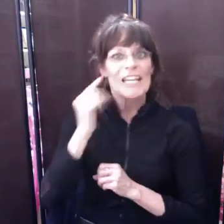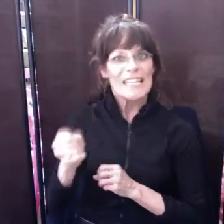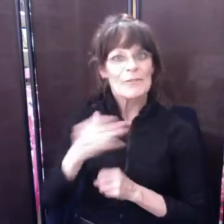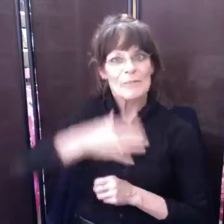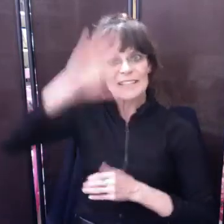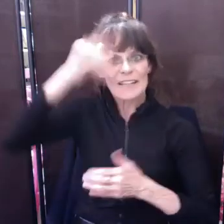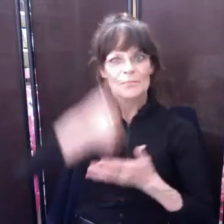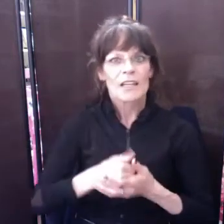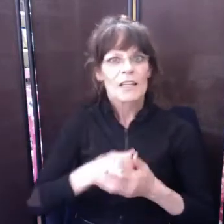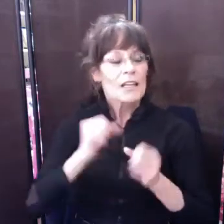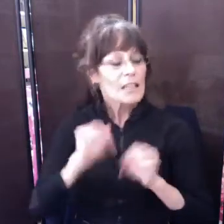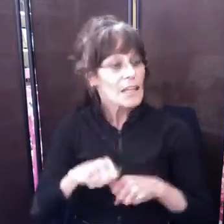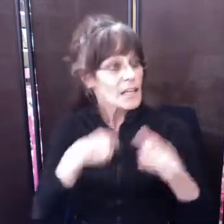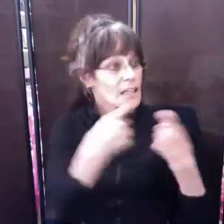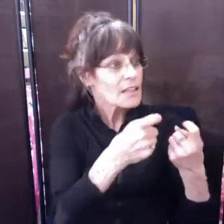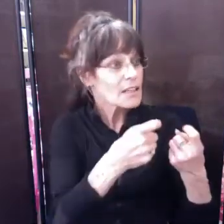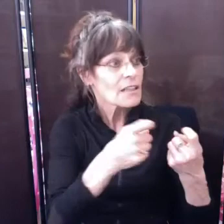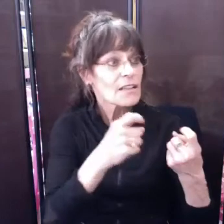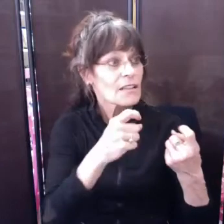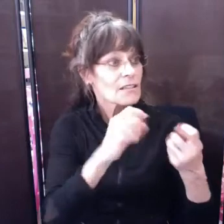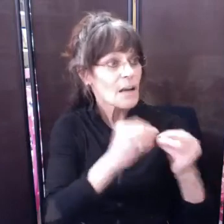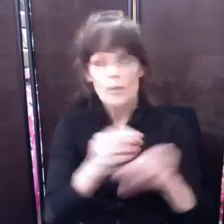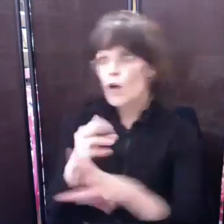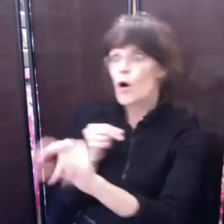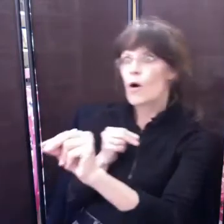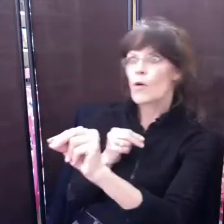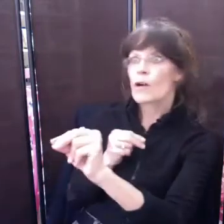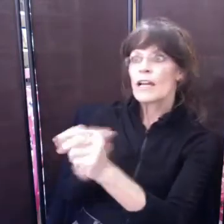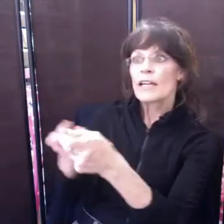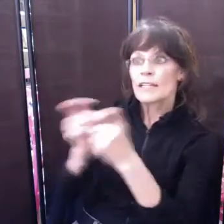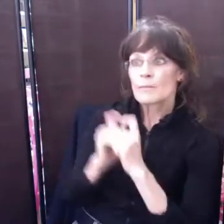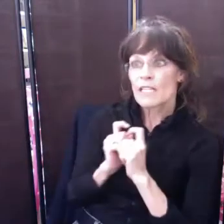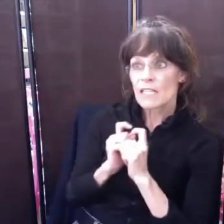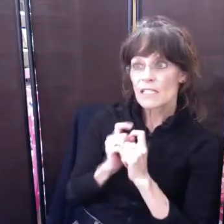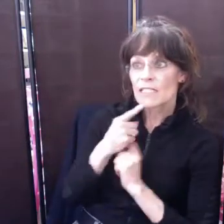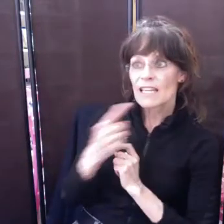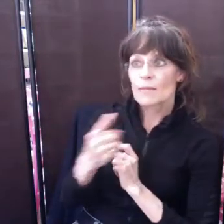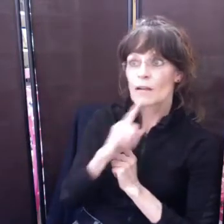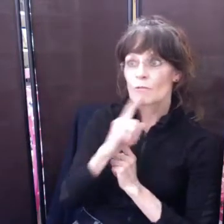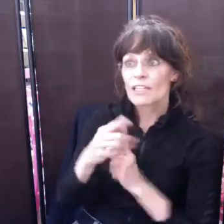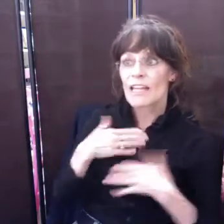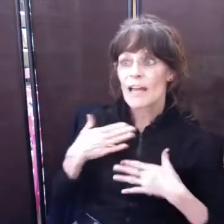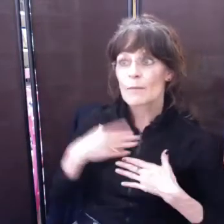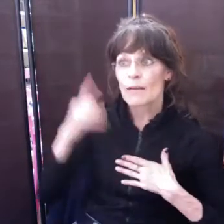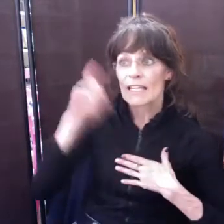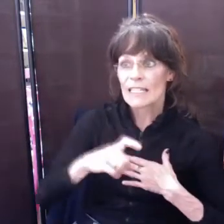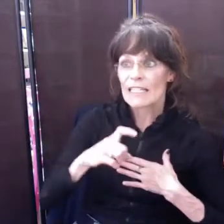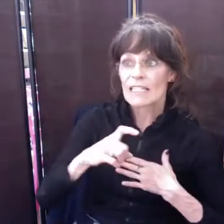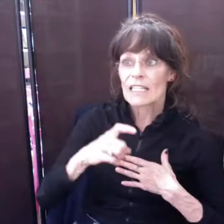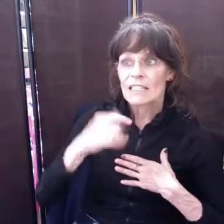your phone number?" I said, "No." I said, "Give me his. Tell him I'm really happy, but I need to call him after I do a couple of things, you know,